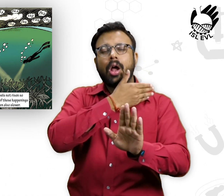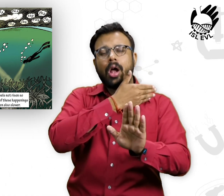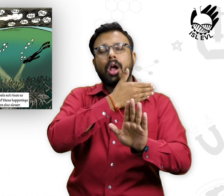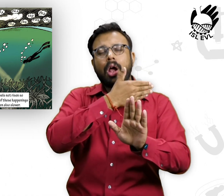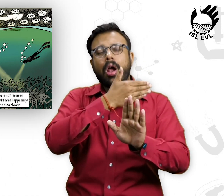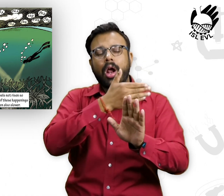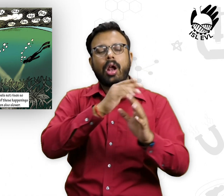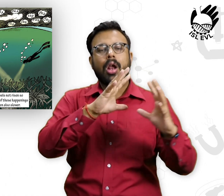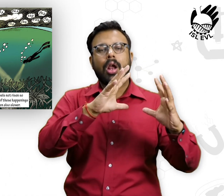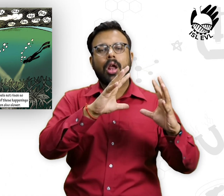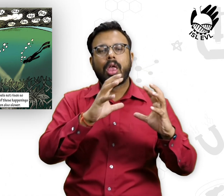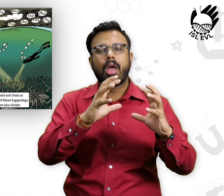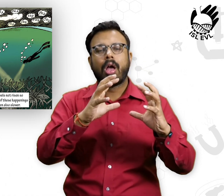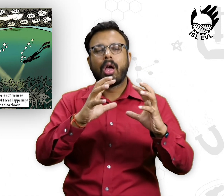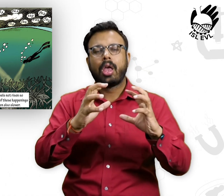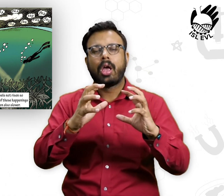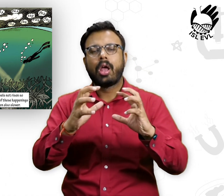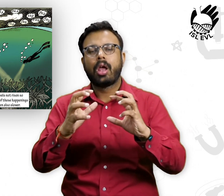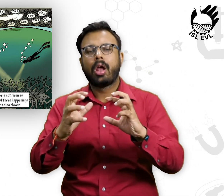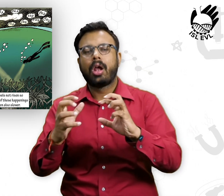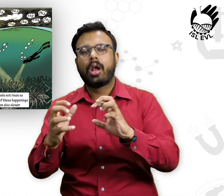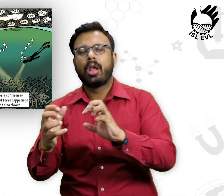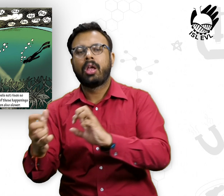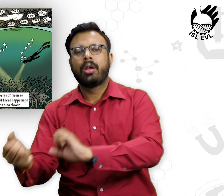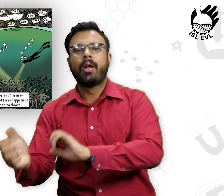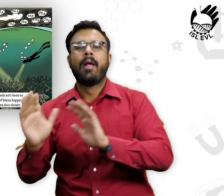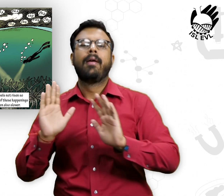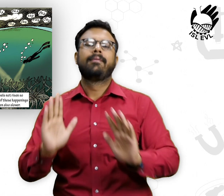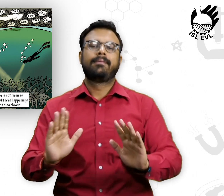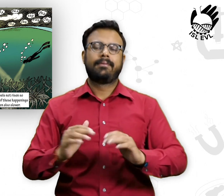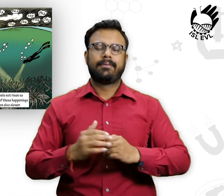happenings would also have been slower.